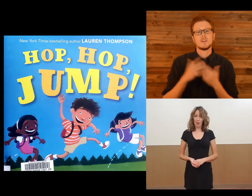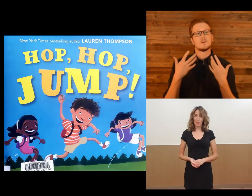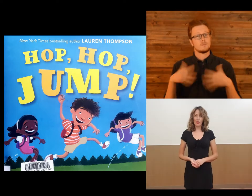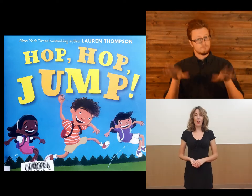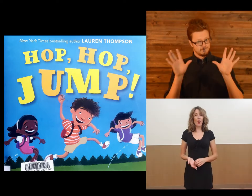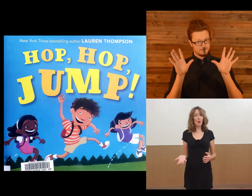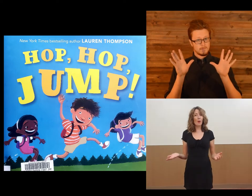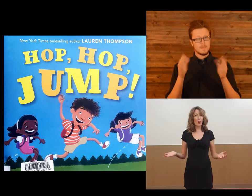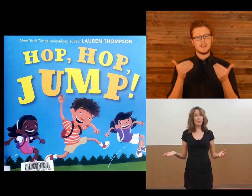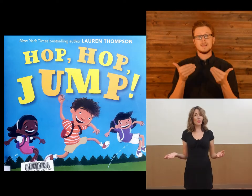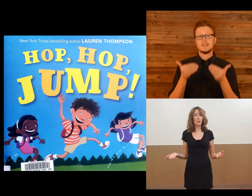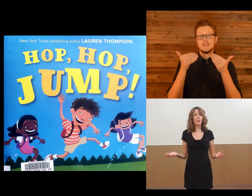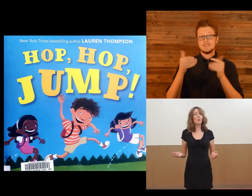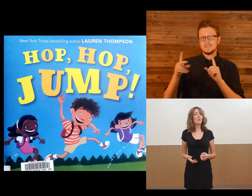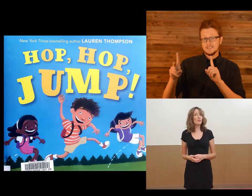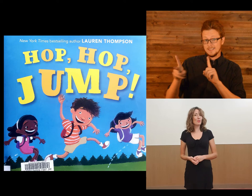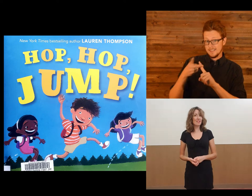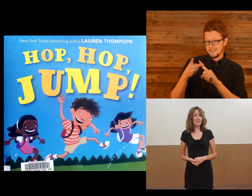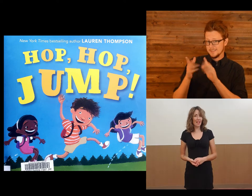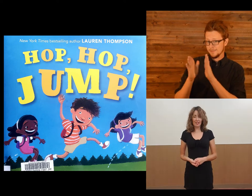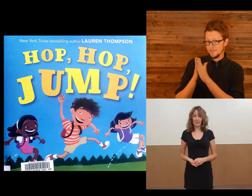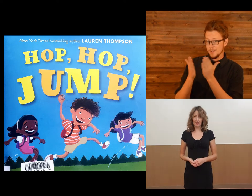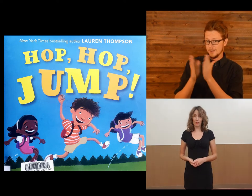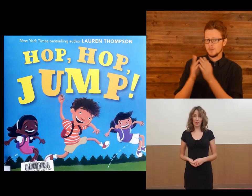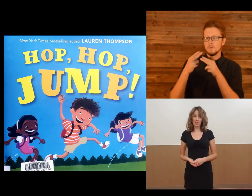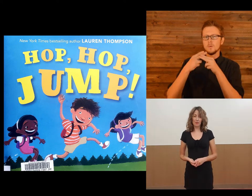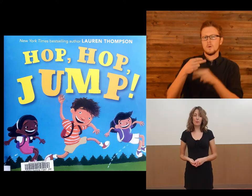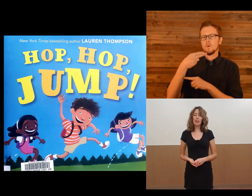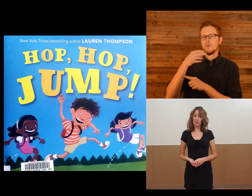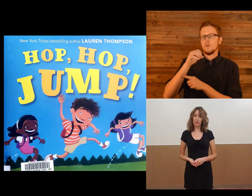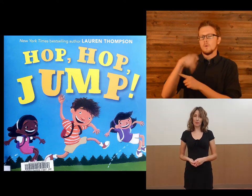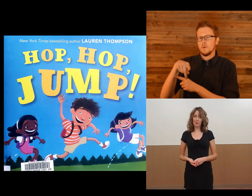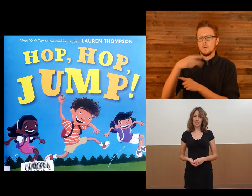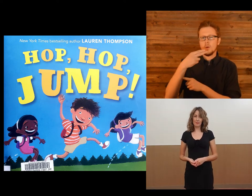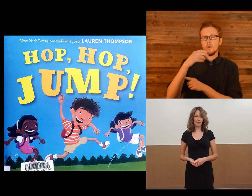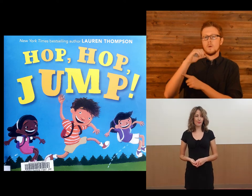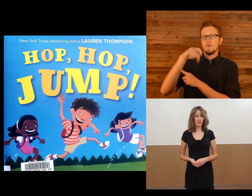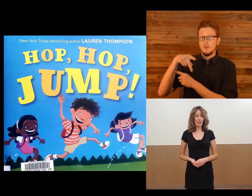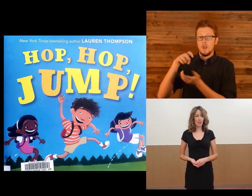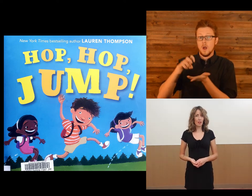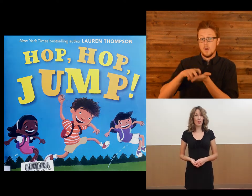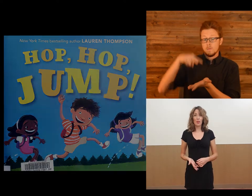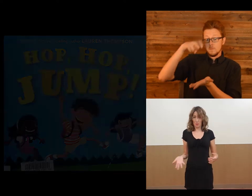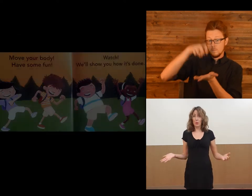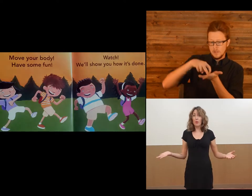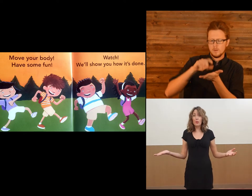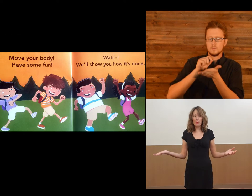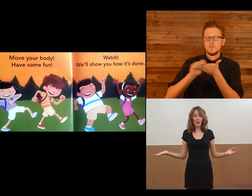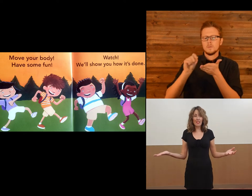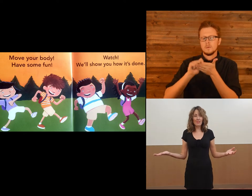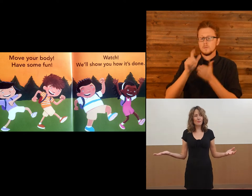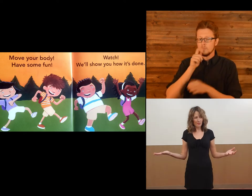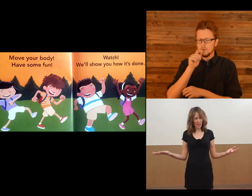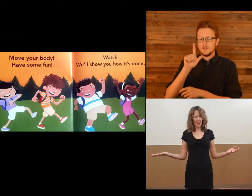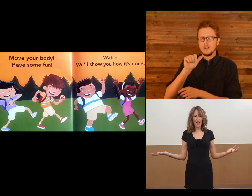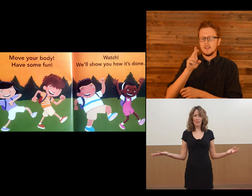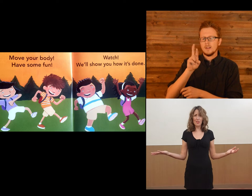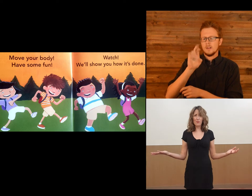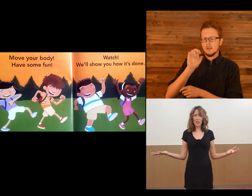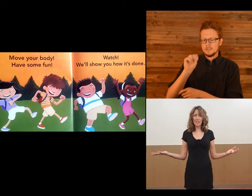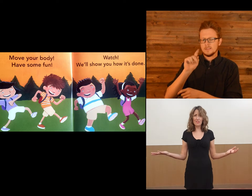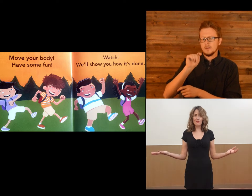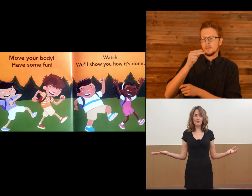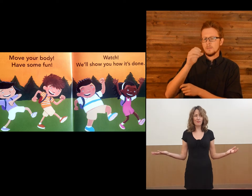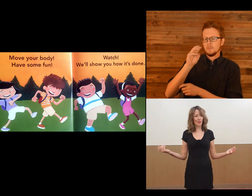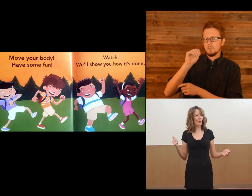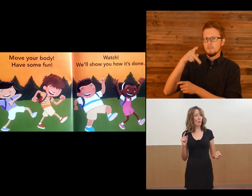book called Hop Hop Jump, which was written and illustrated by Lauren Thompson. Move your body. Have